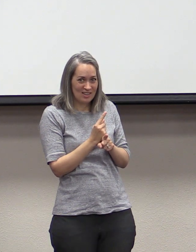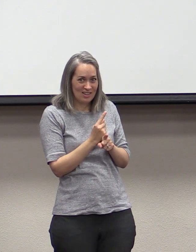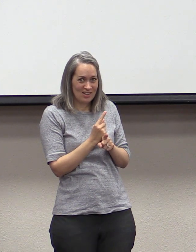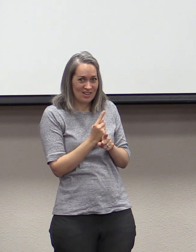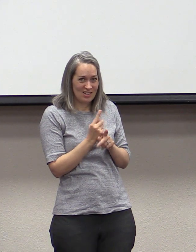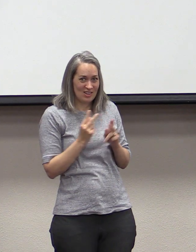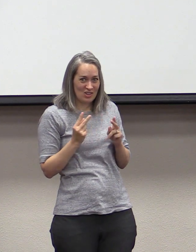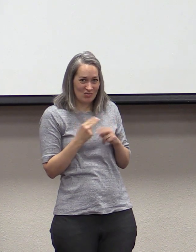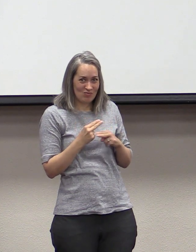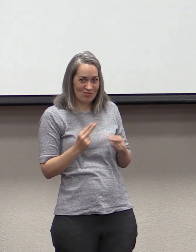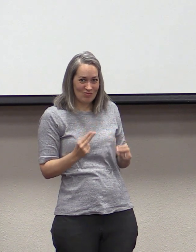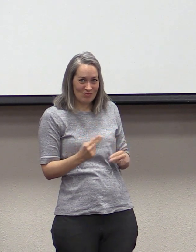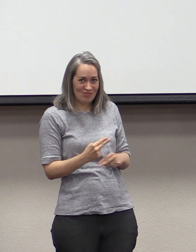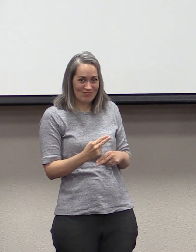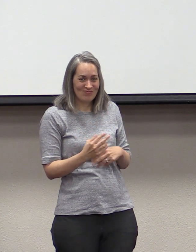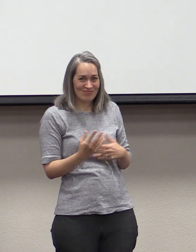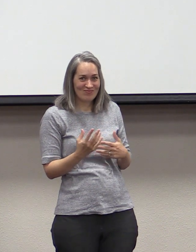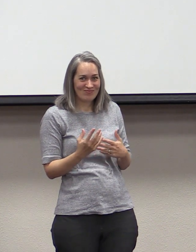not harnessed incorrectly.